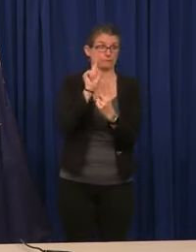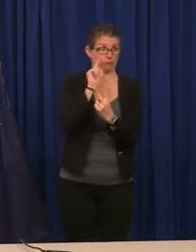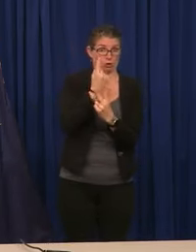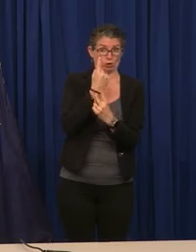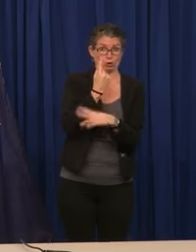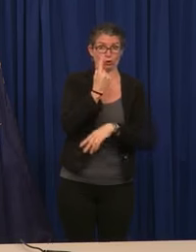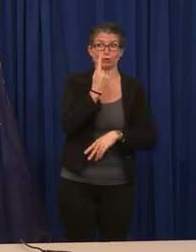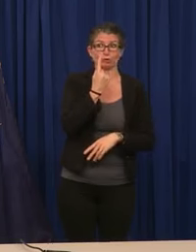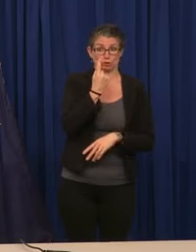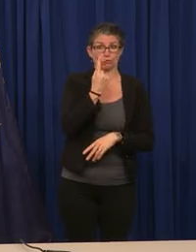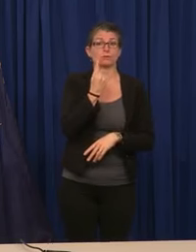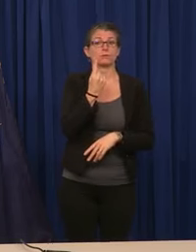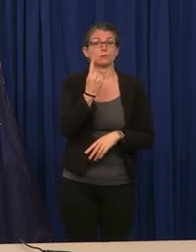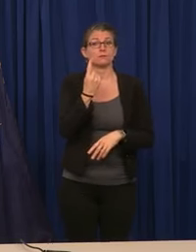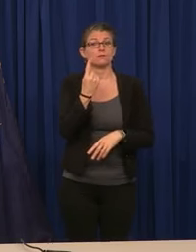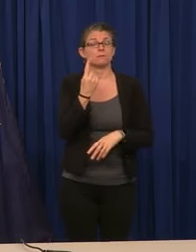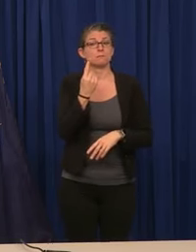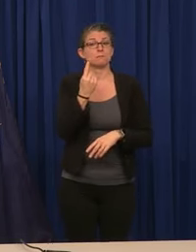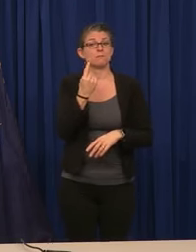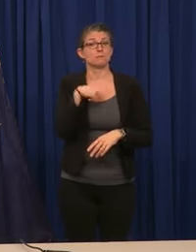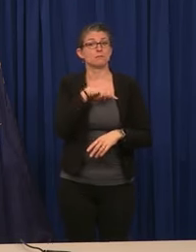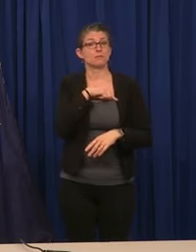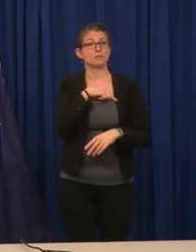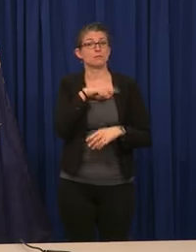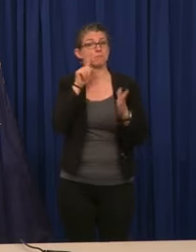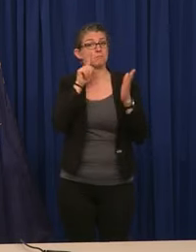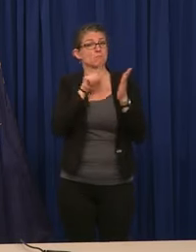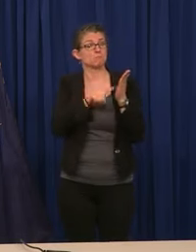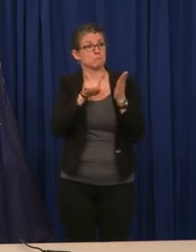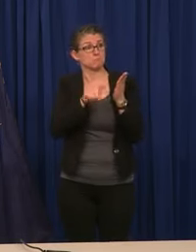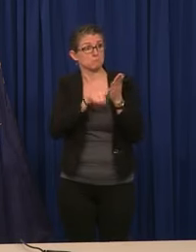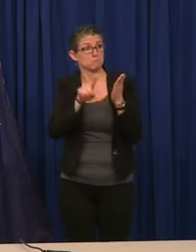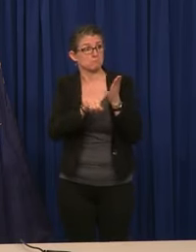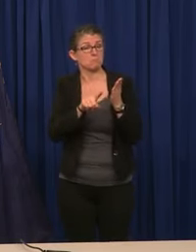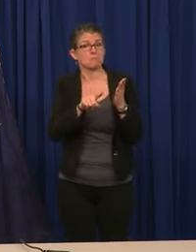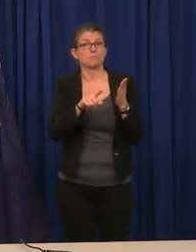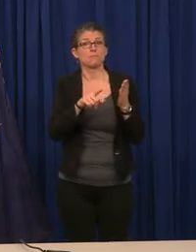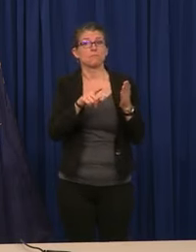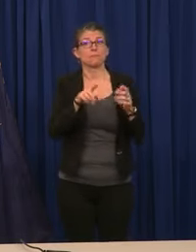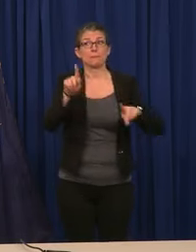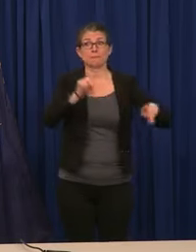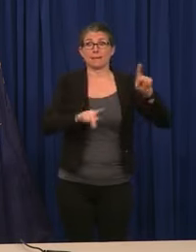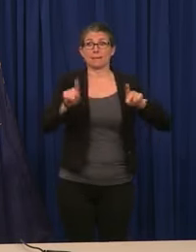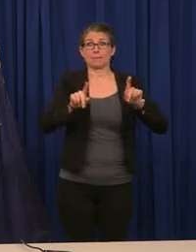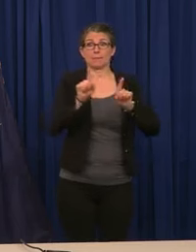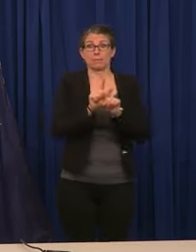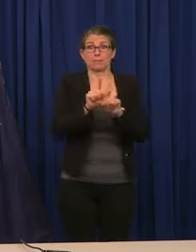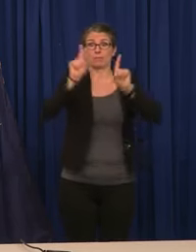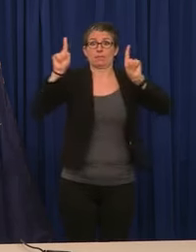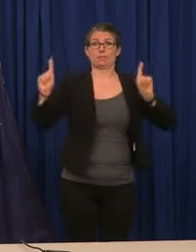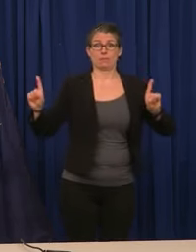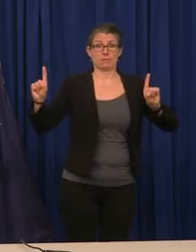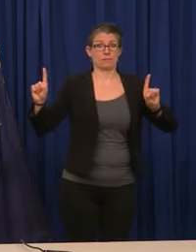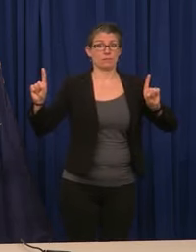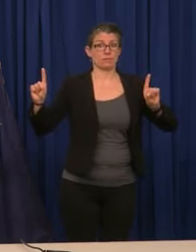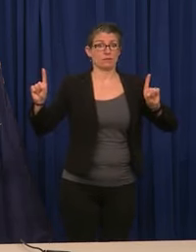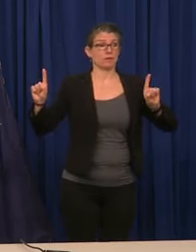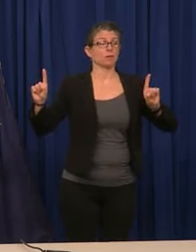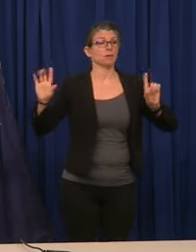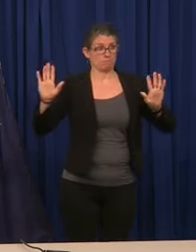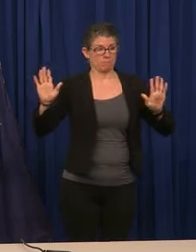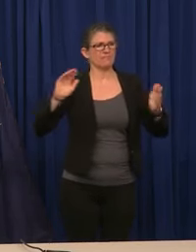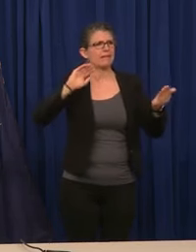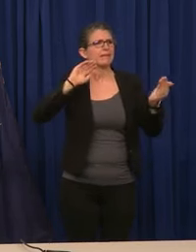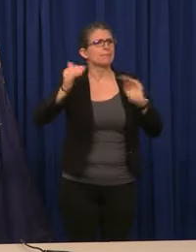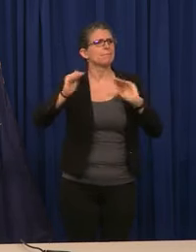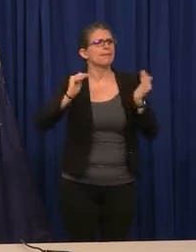of those physical distancing measures has been, and then two, try to get a sense of what difference it's made. First, on the